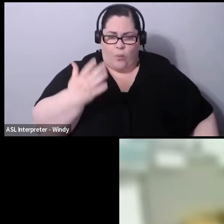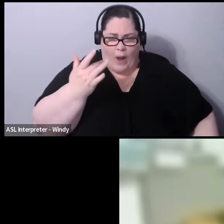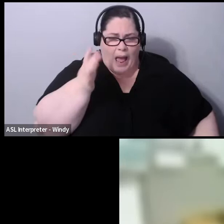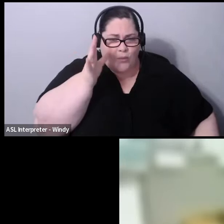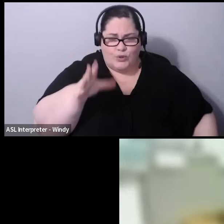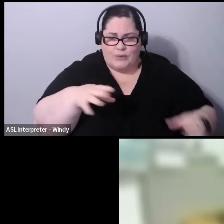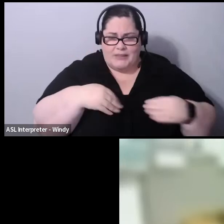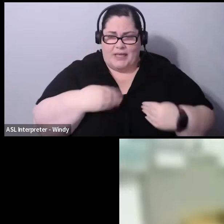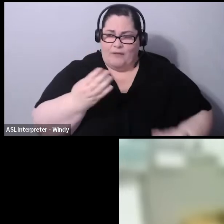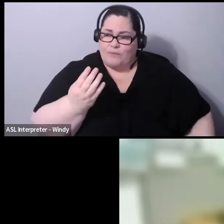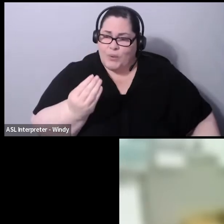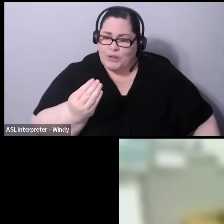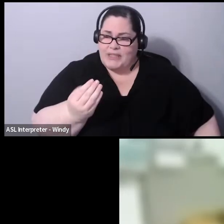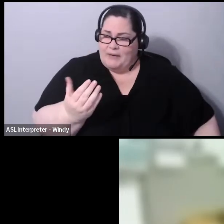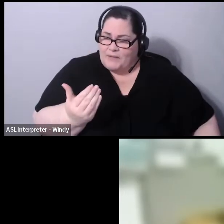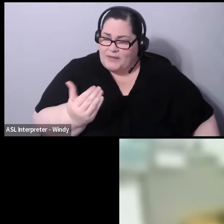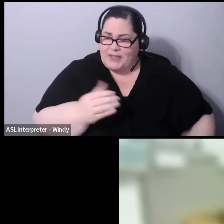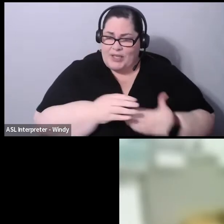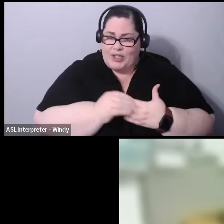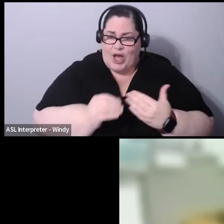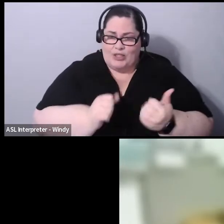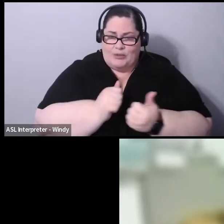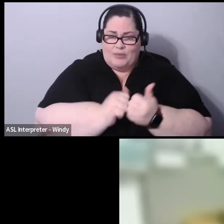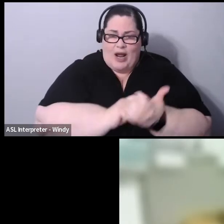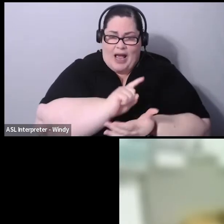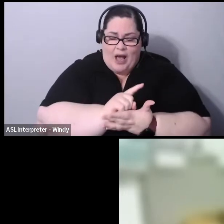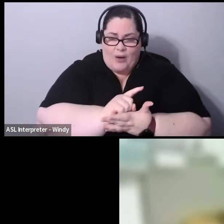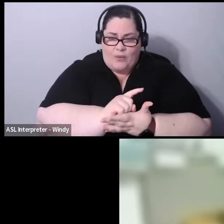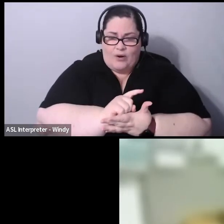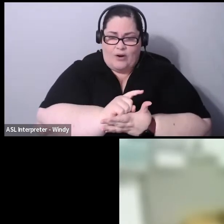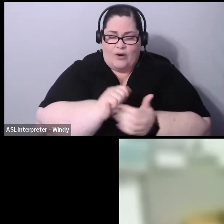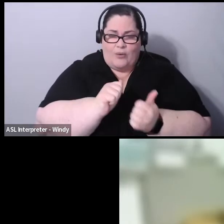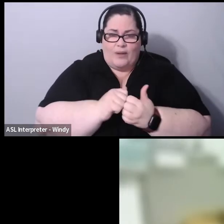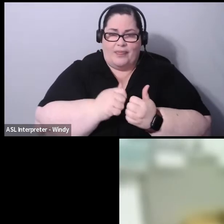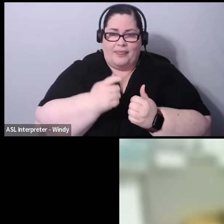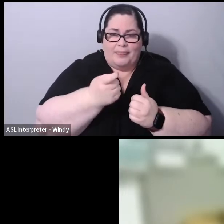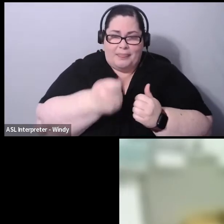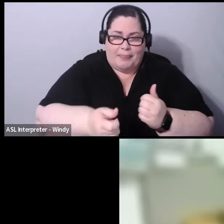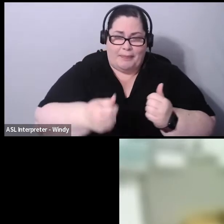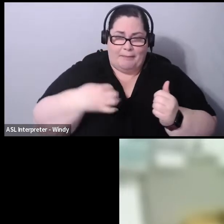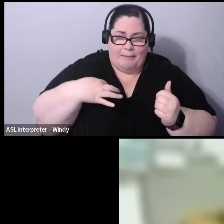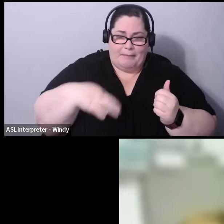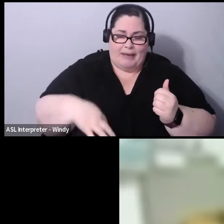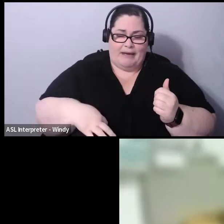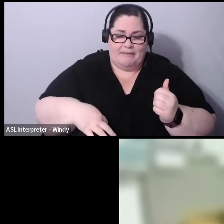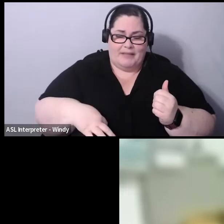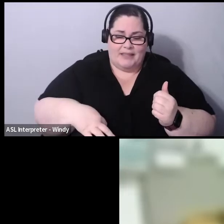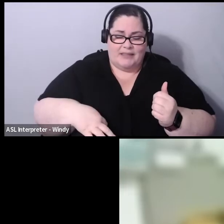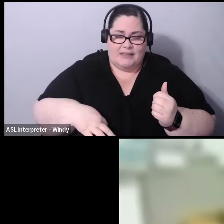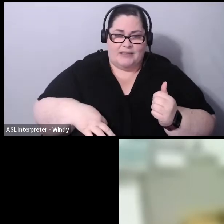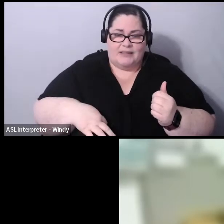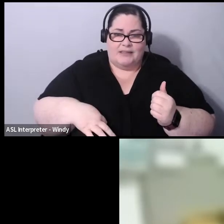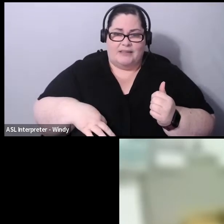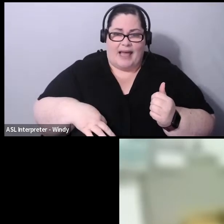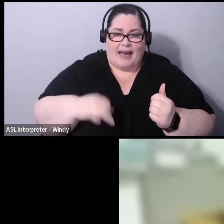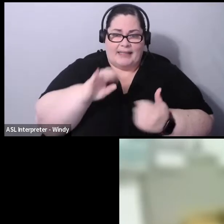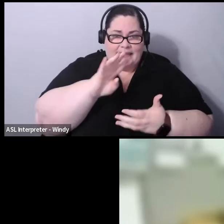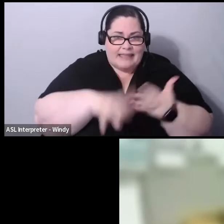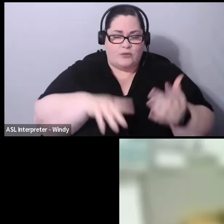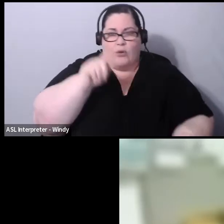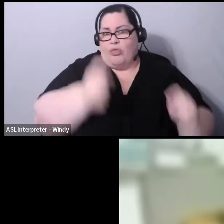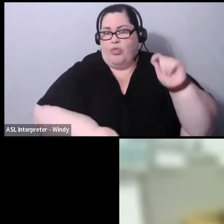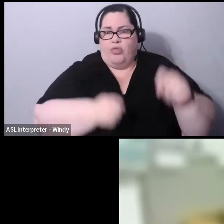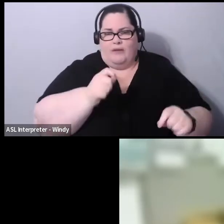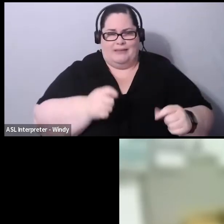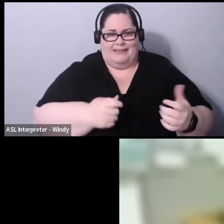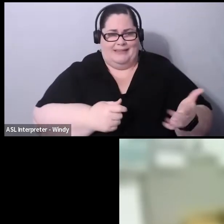take 14, 15 an hour with limited benefits and an unknown schedule when I can